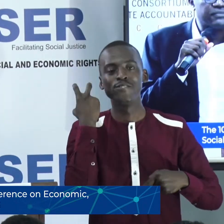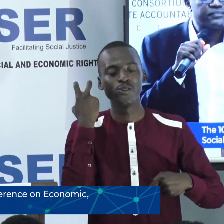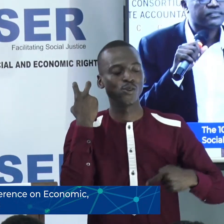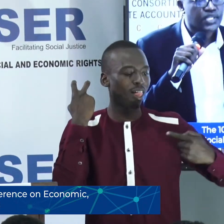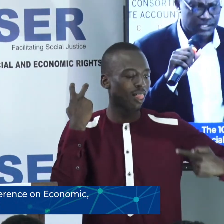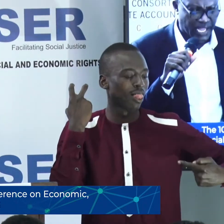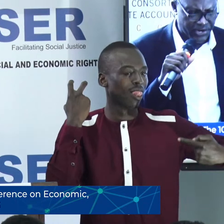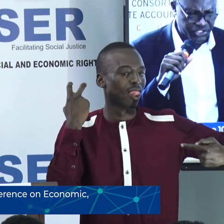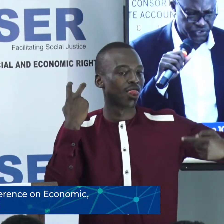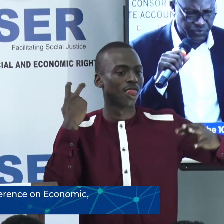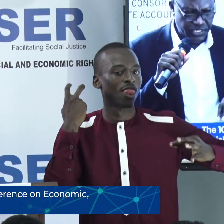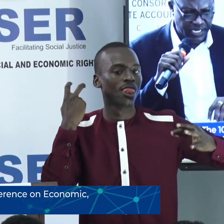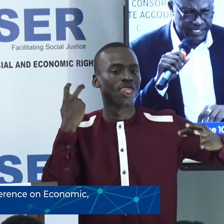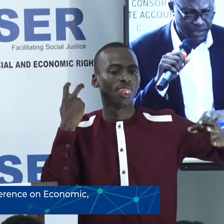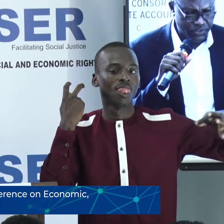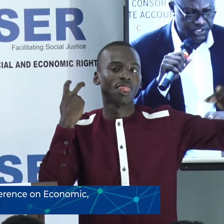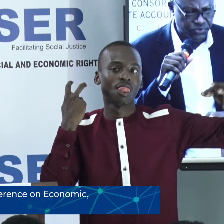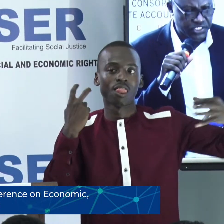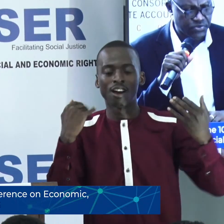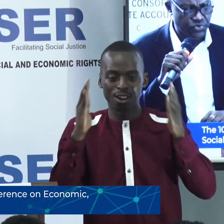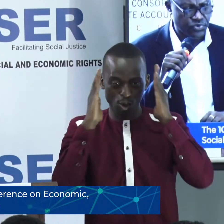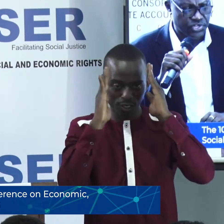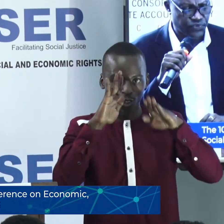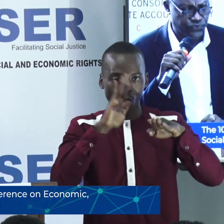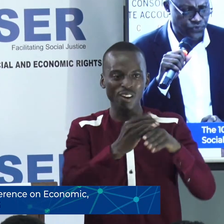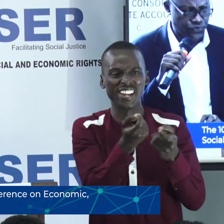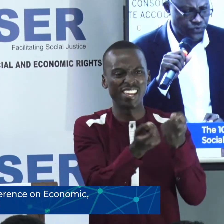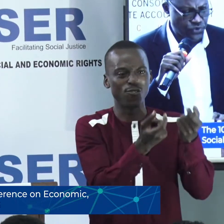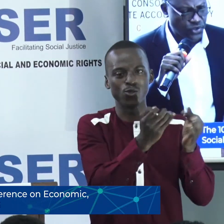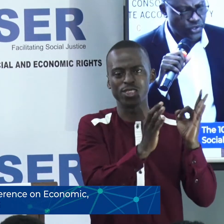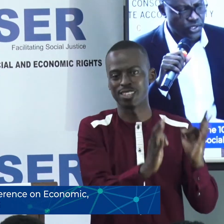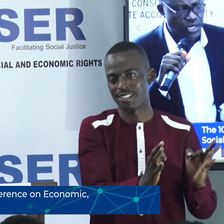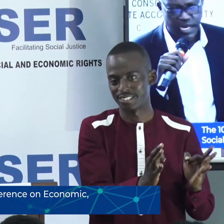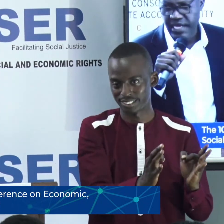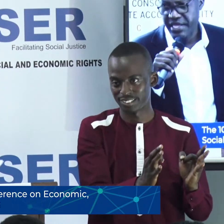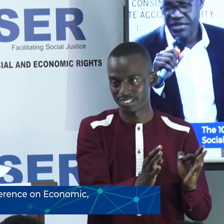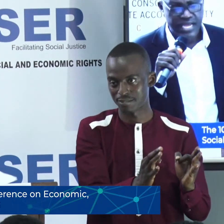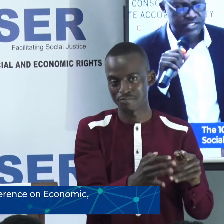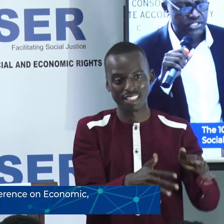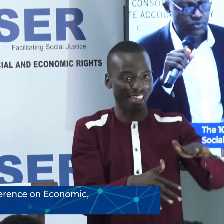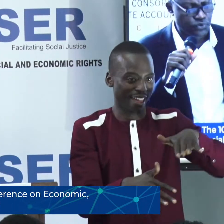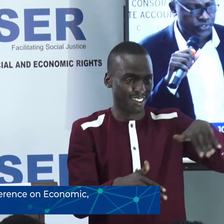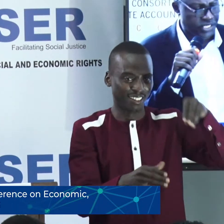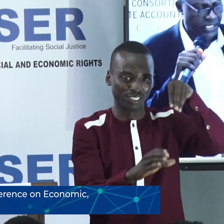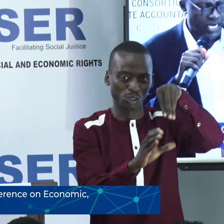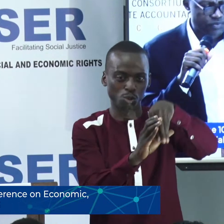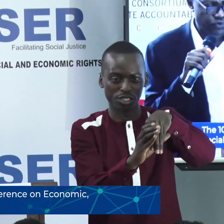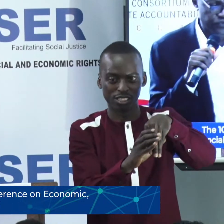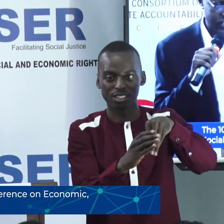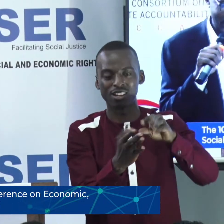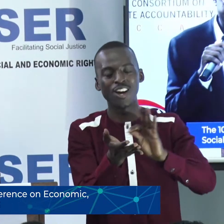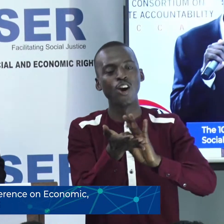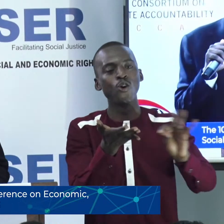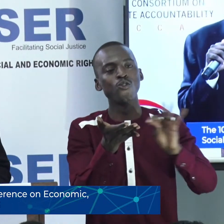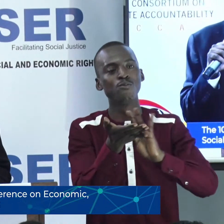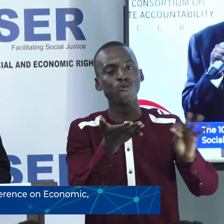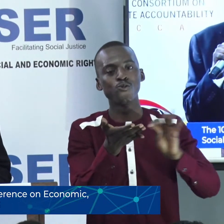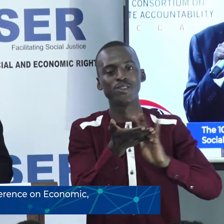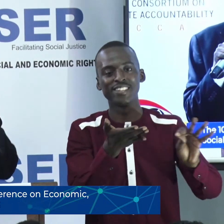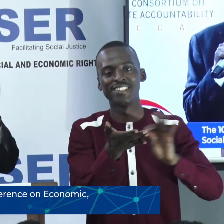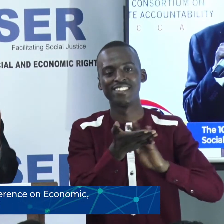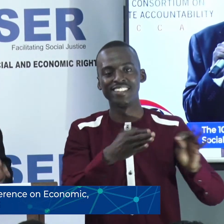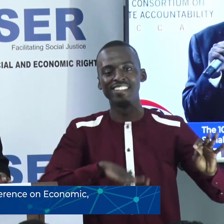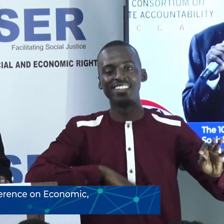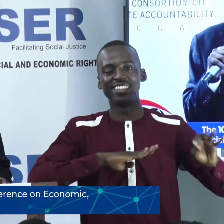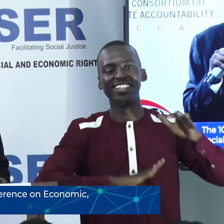another direction and concentrated only on a few areas, including removing the age